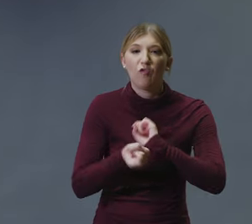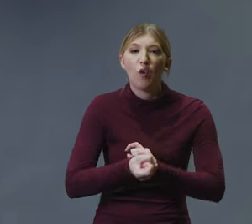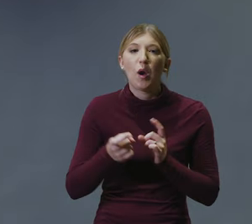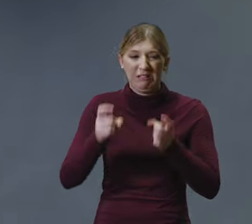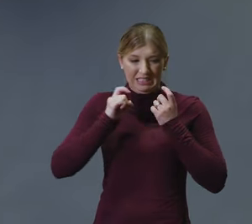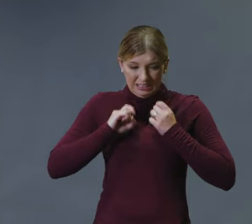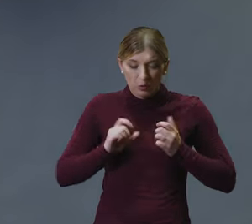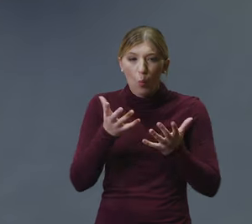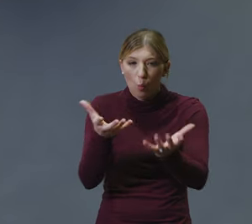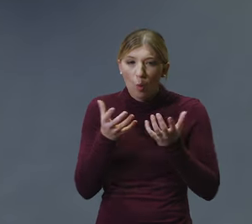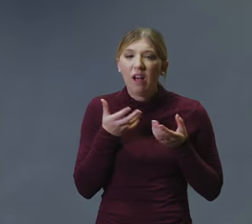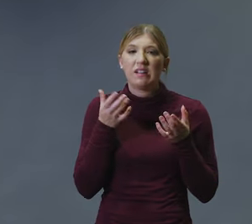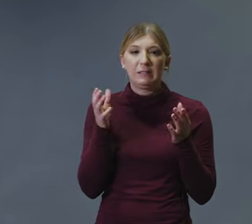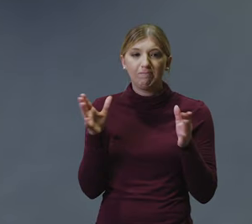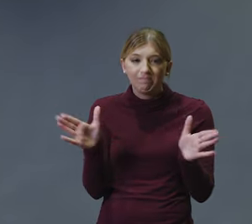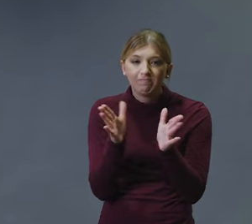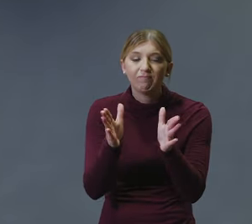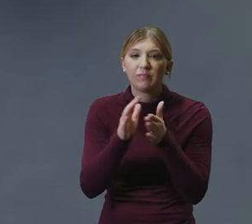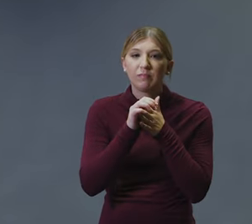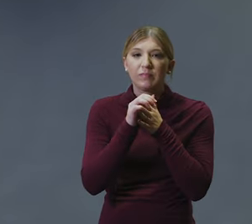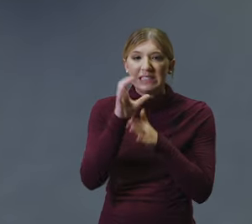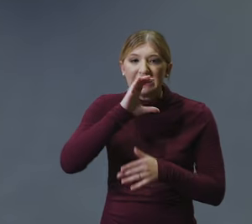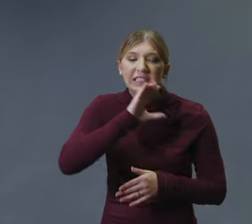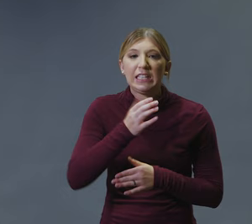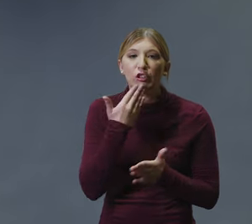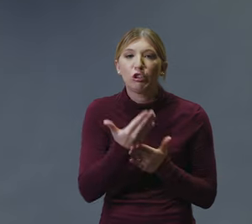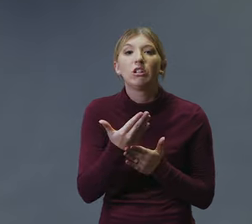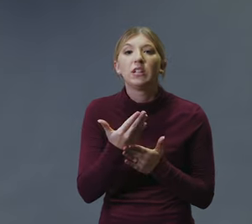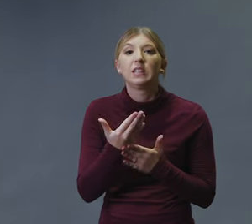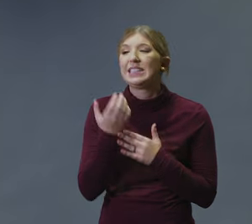desire to pursue good over evil. Seek Him.